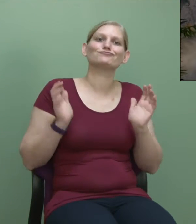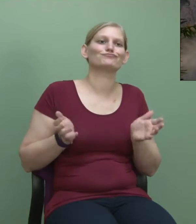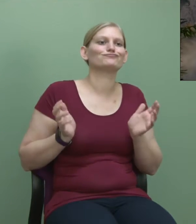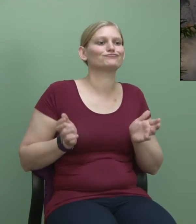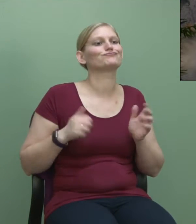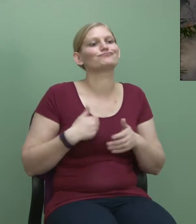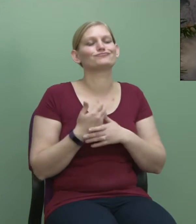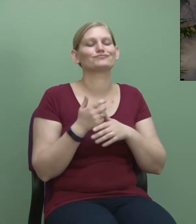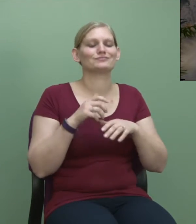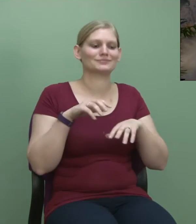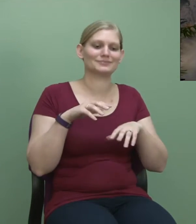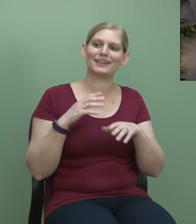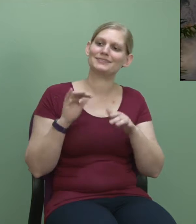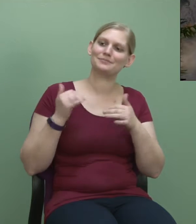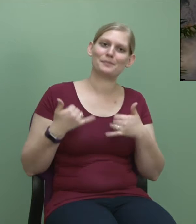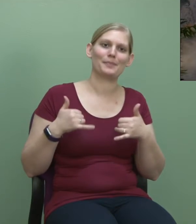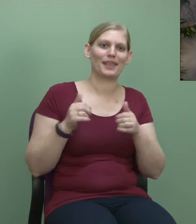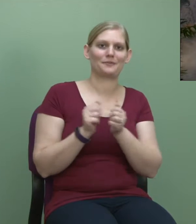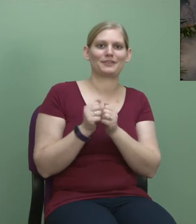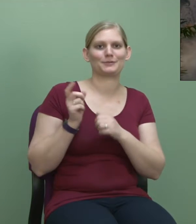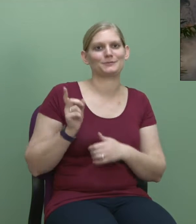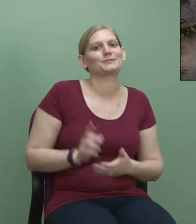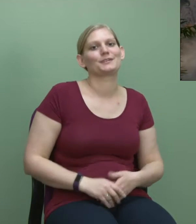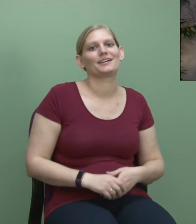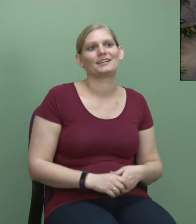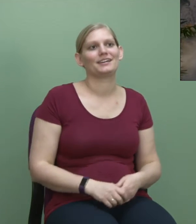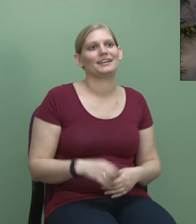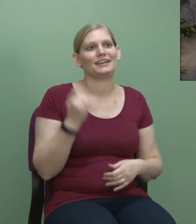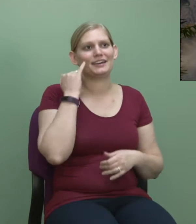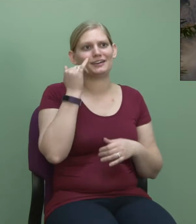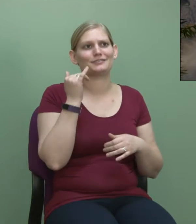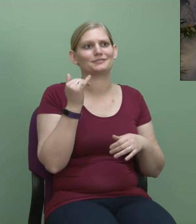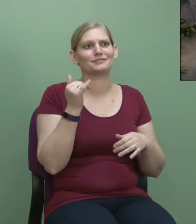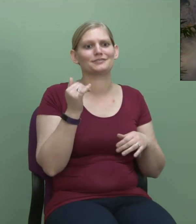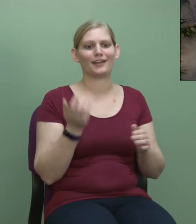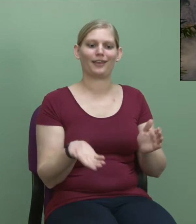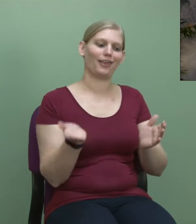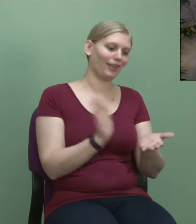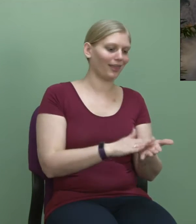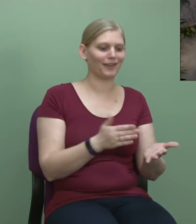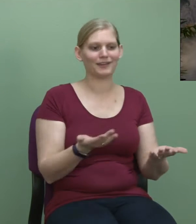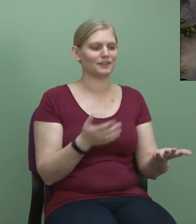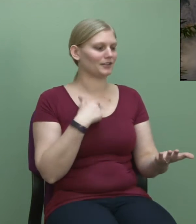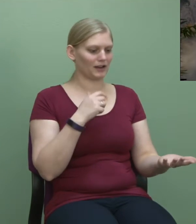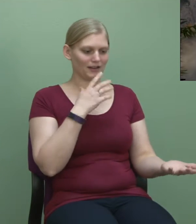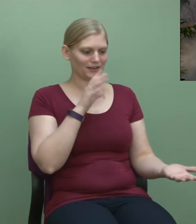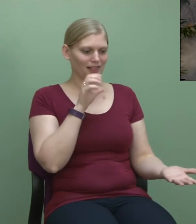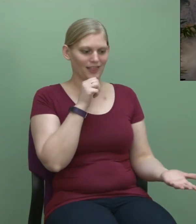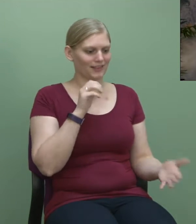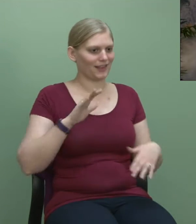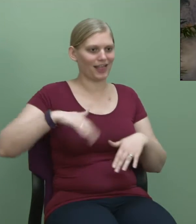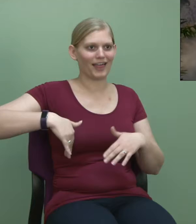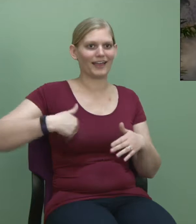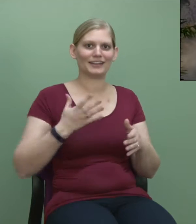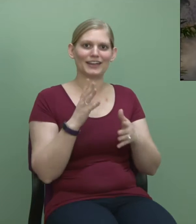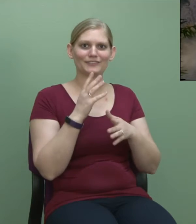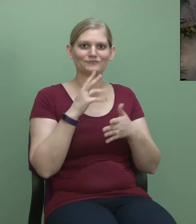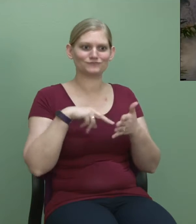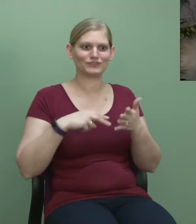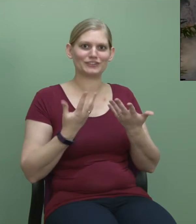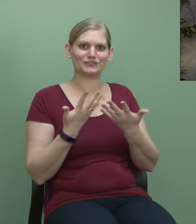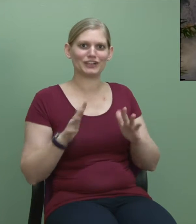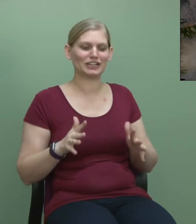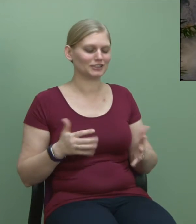every now and then. So if they're turning the page before you've read the whole sentence, don't worry about it. Just keep on going and enjoy your time